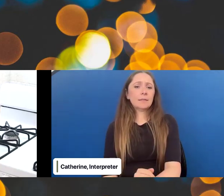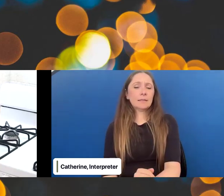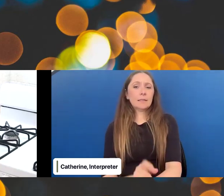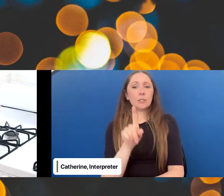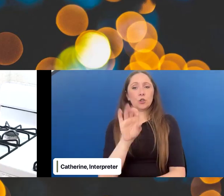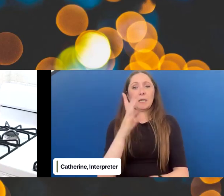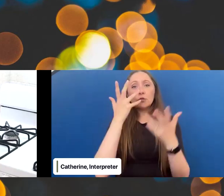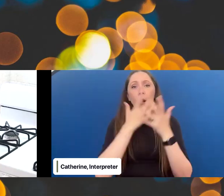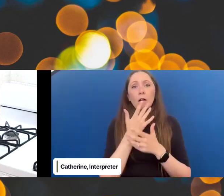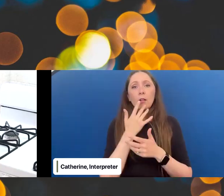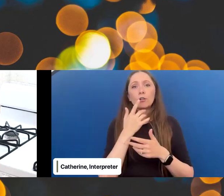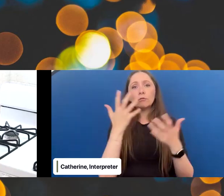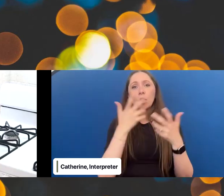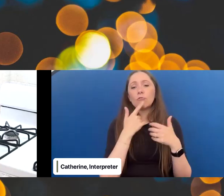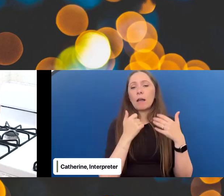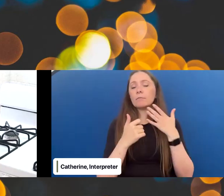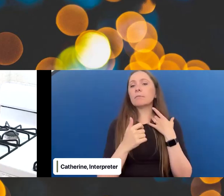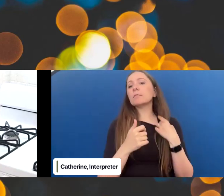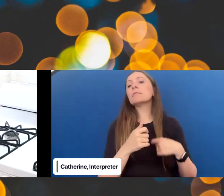be a dark color, right?